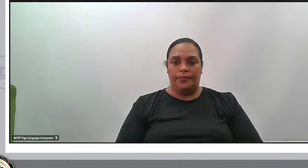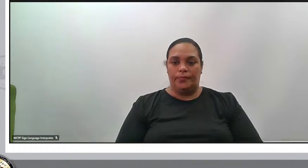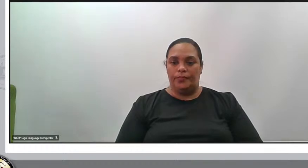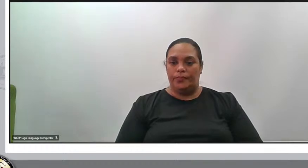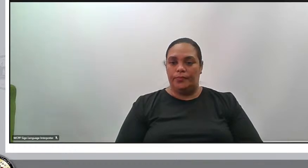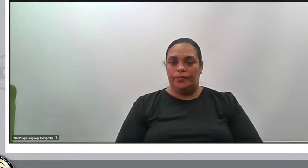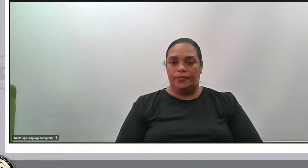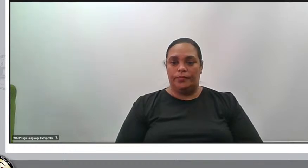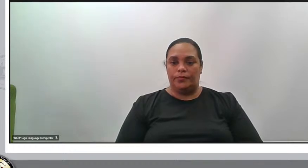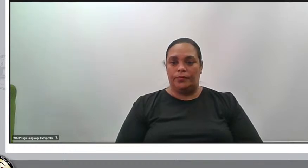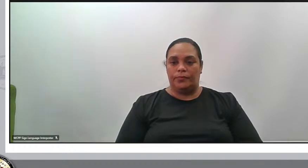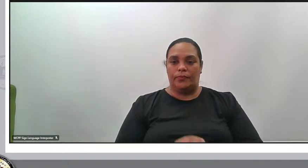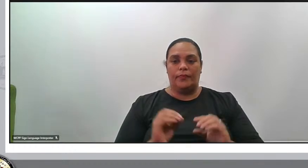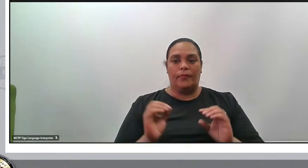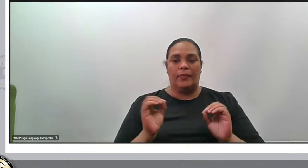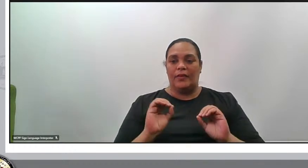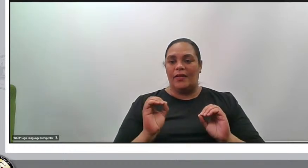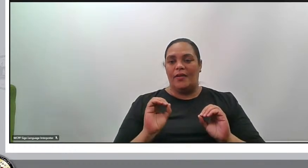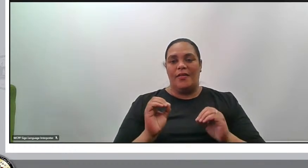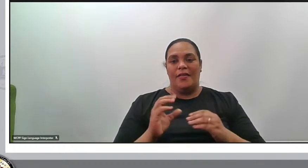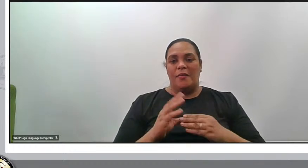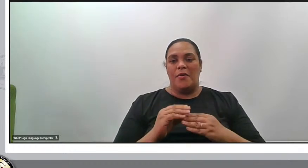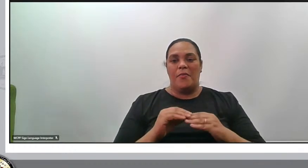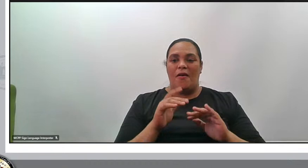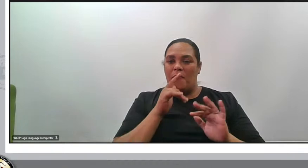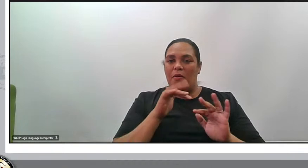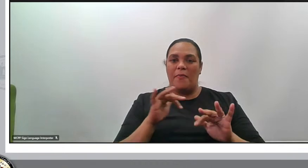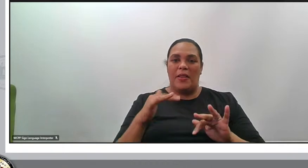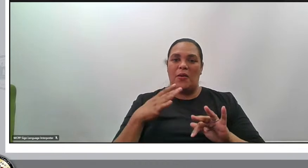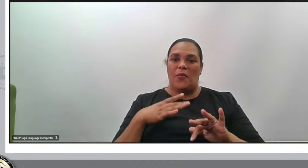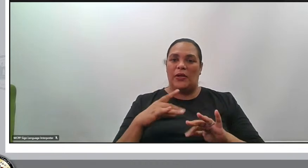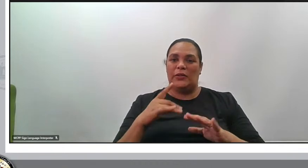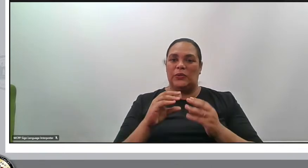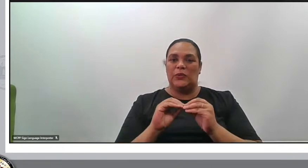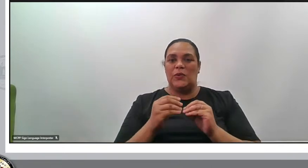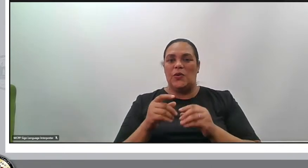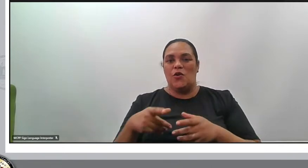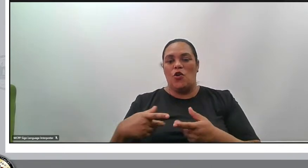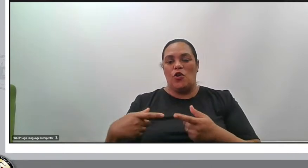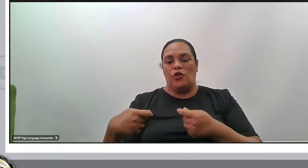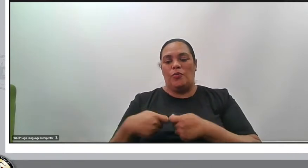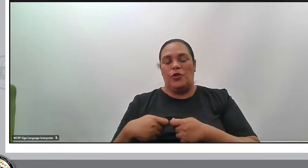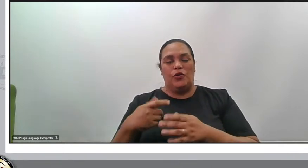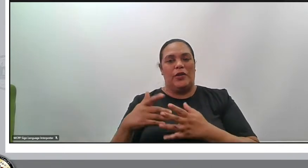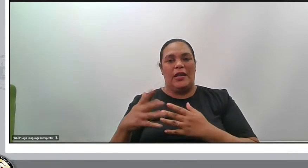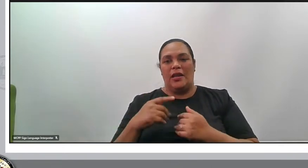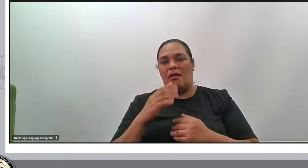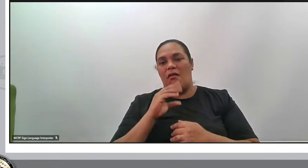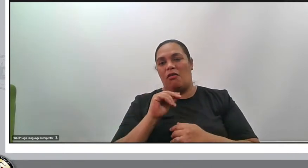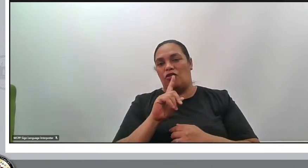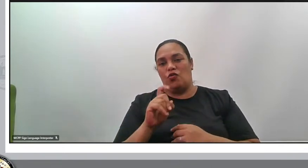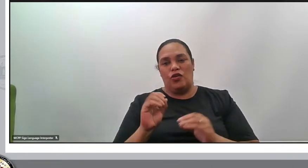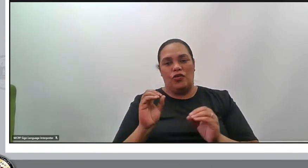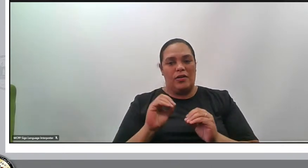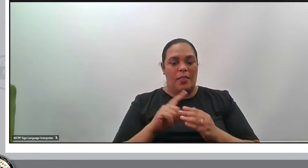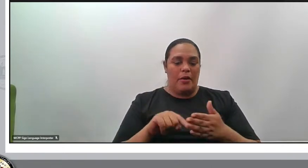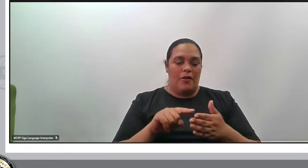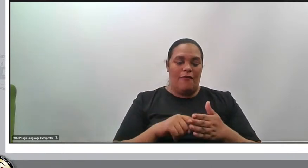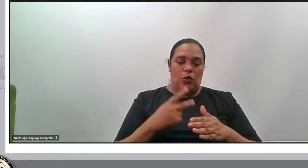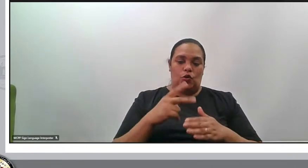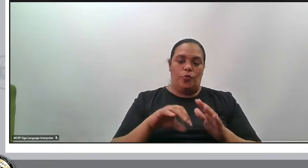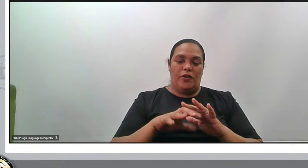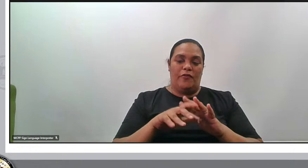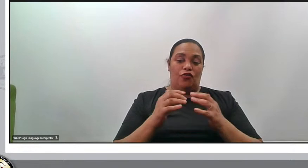All right, doesn't seem as though we have any members of the public that would like to make any contributions or ask questions on Vote 2